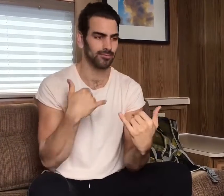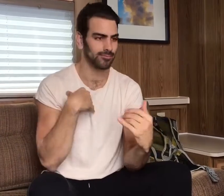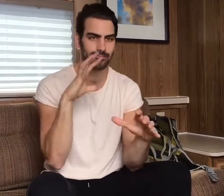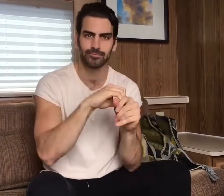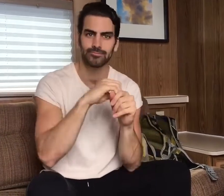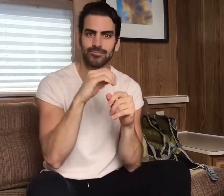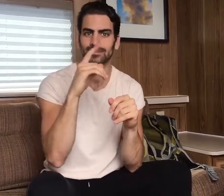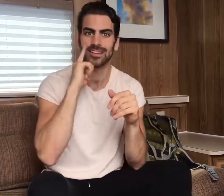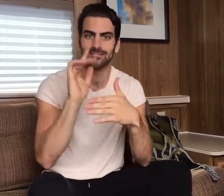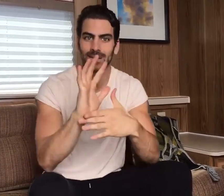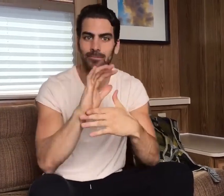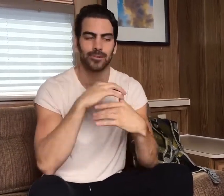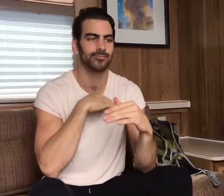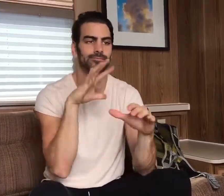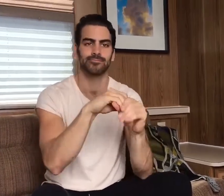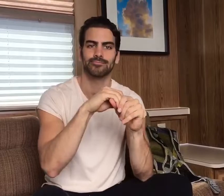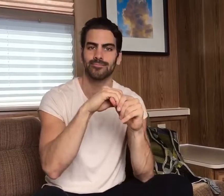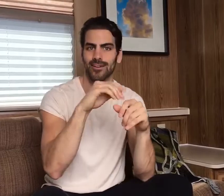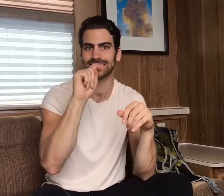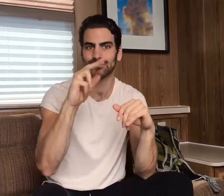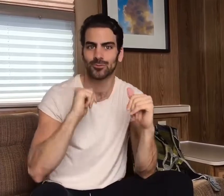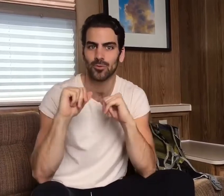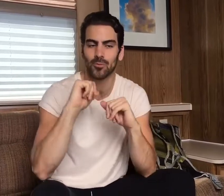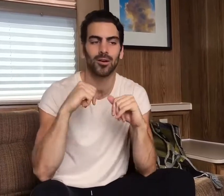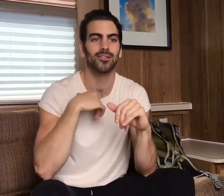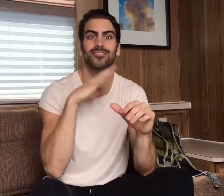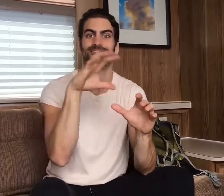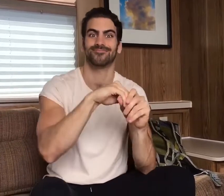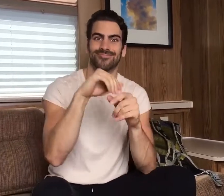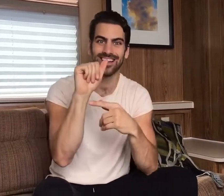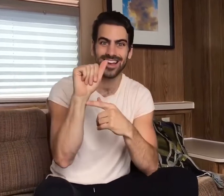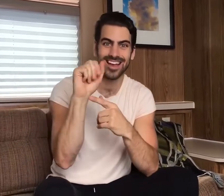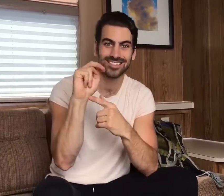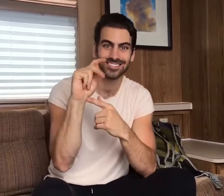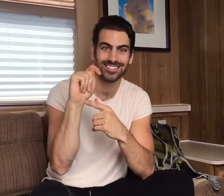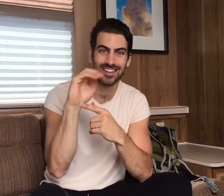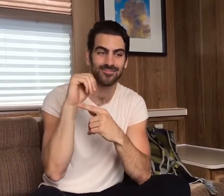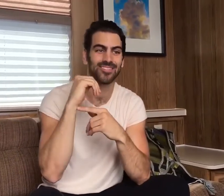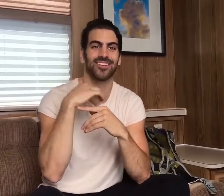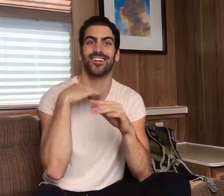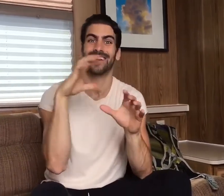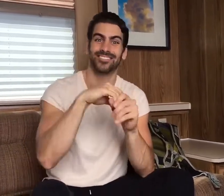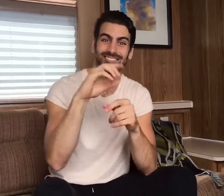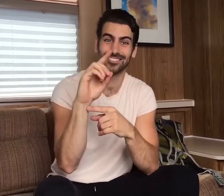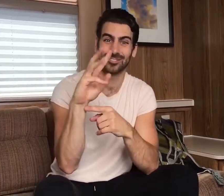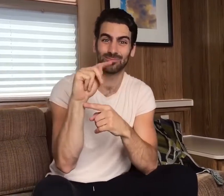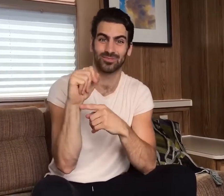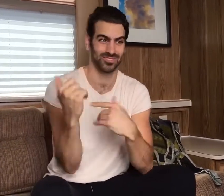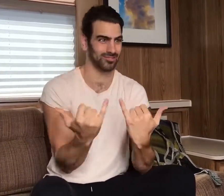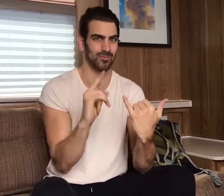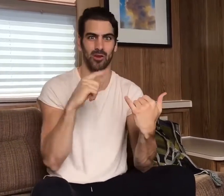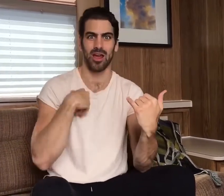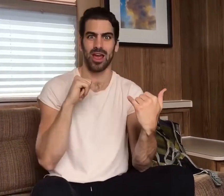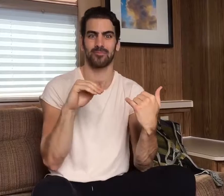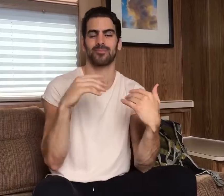correlates to what I'm doing now, being in films, deaf films, acting, being on America's Next Top Model, and now on Dancing